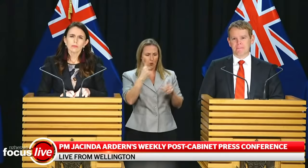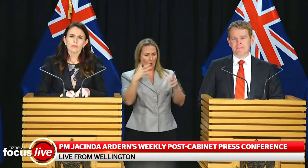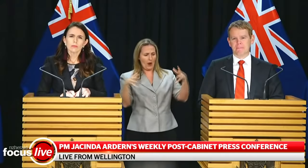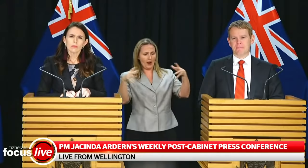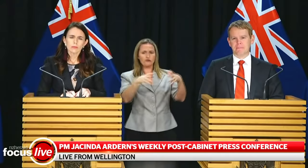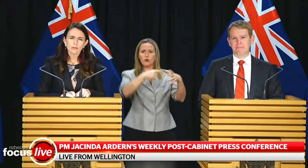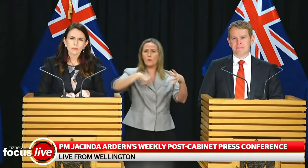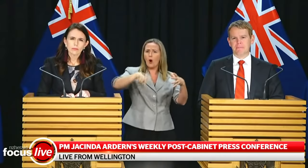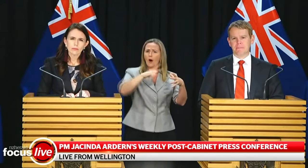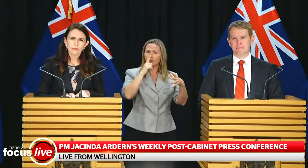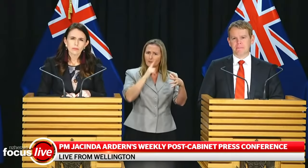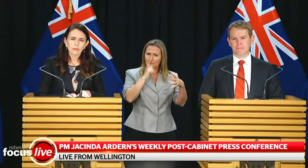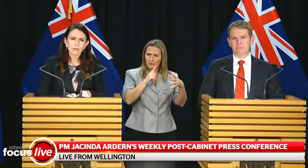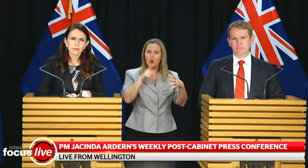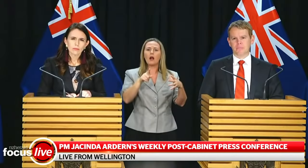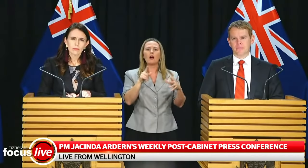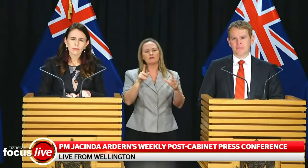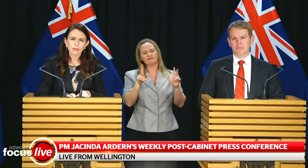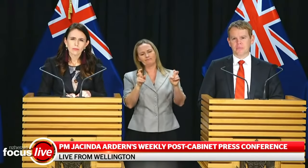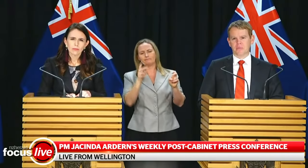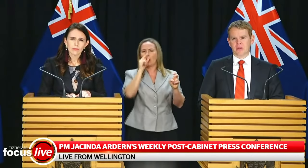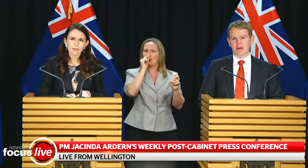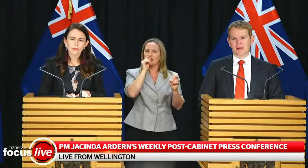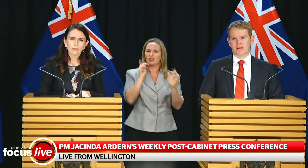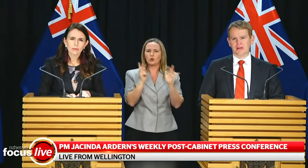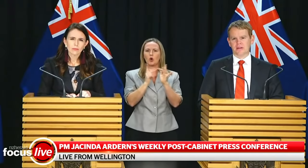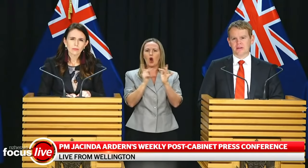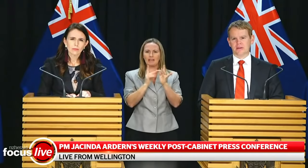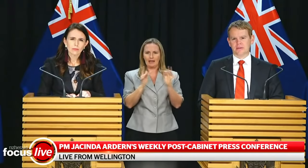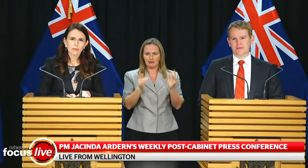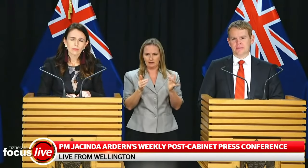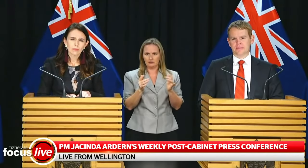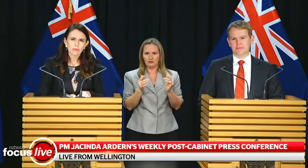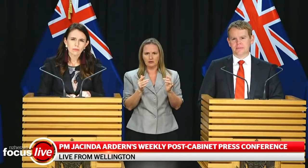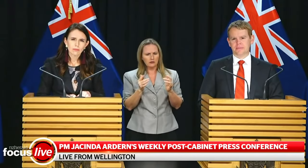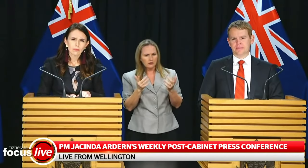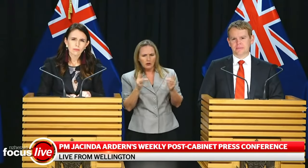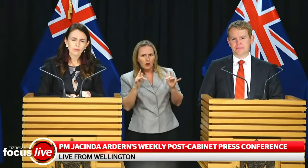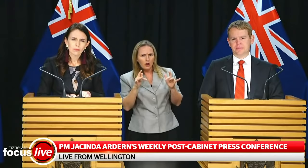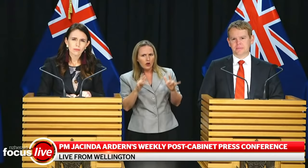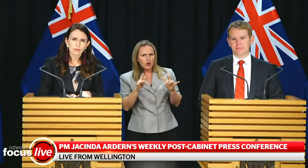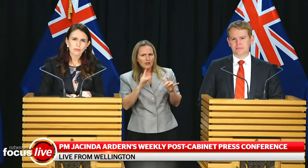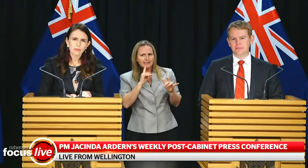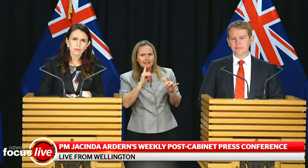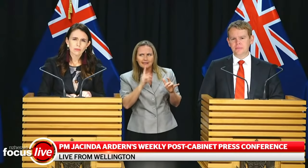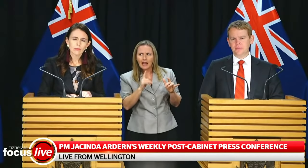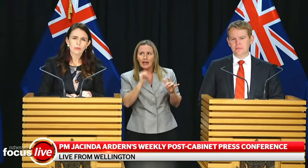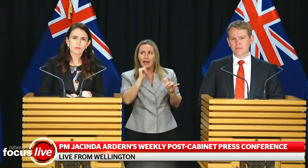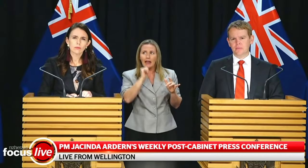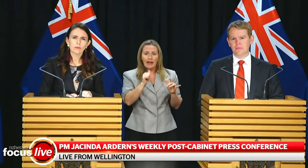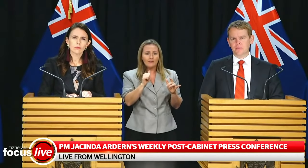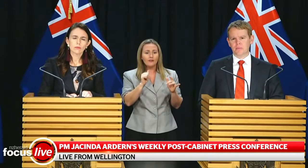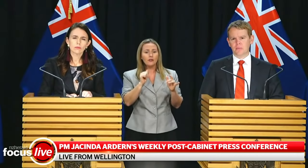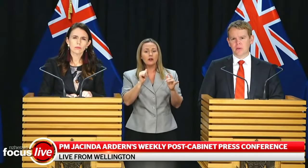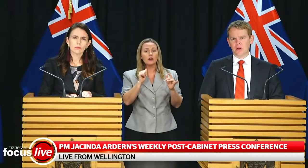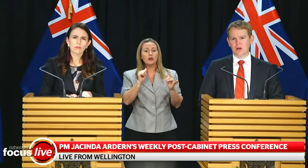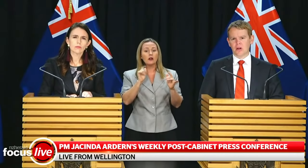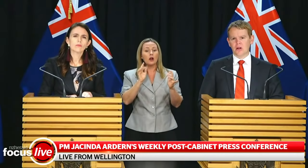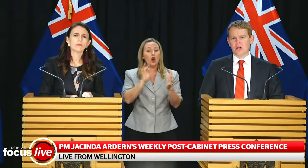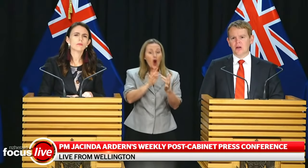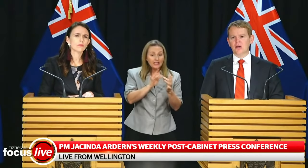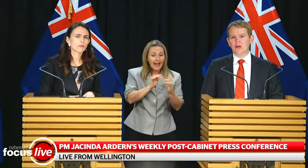were potential contacts, and it didn't differentiate whether they were had been contacted or hadn't been contacted and just hadn't come forward